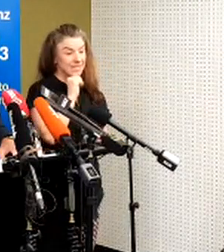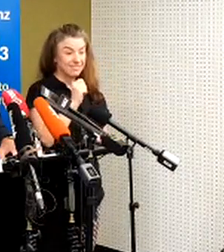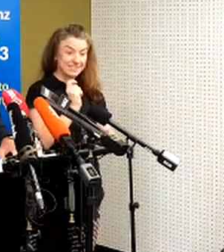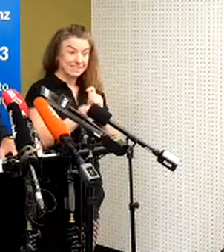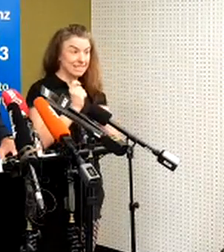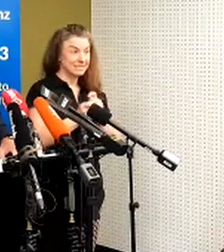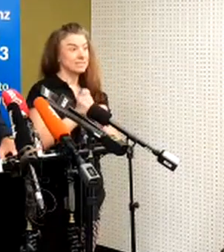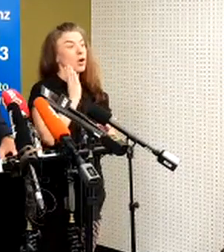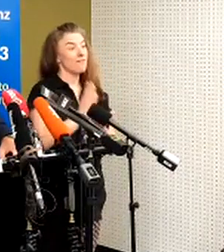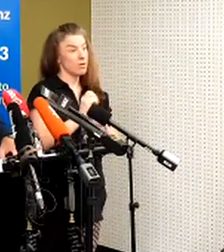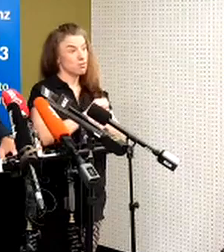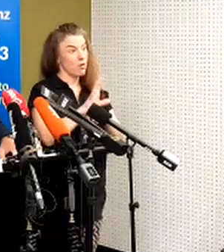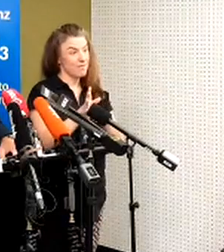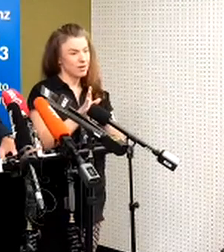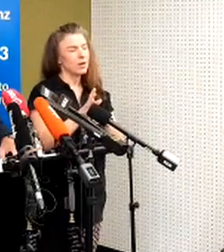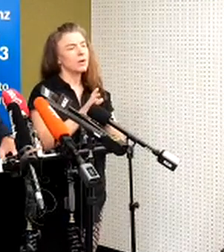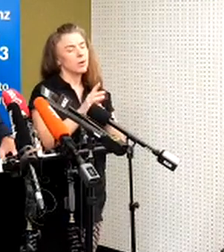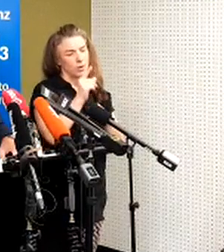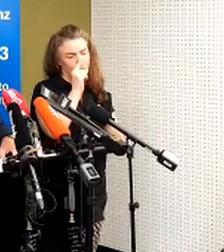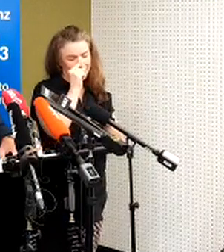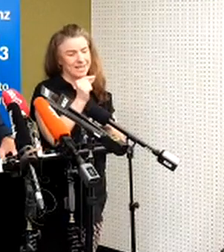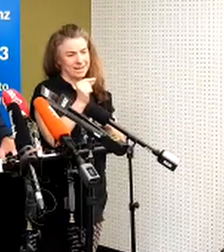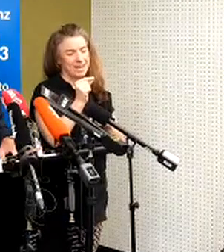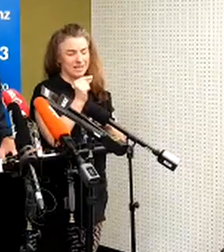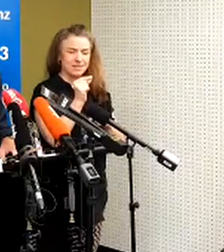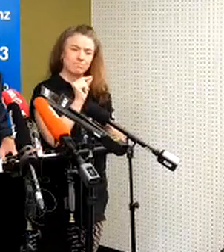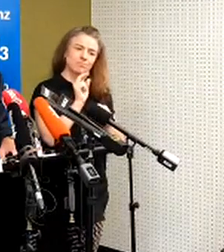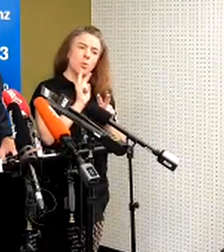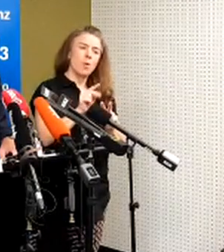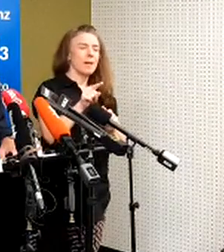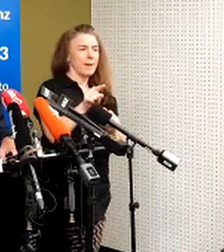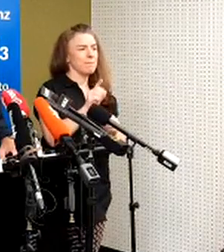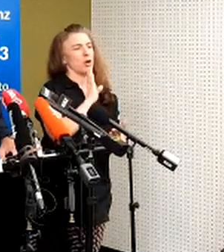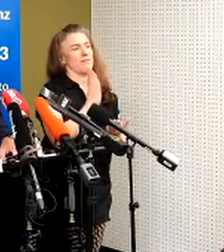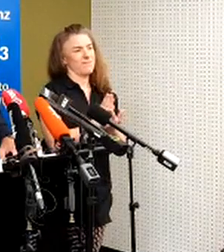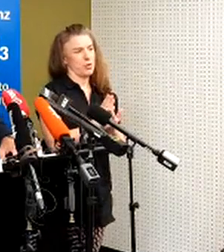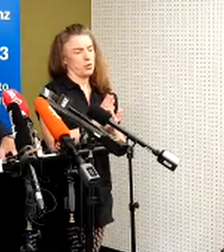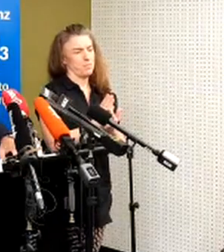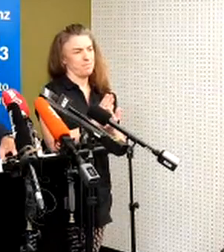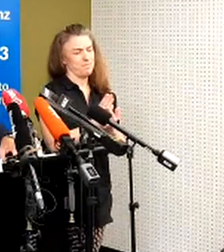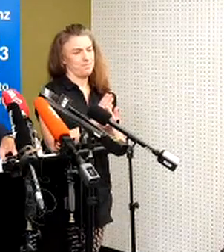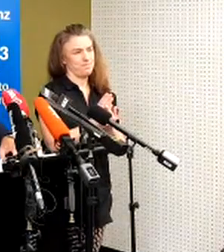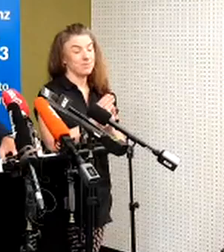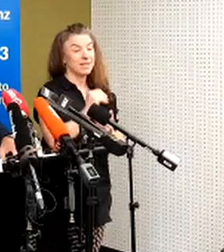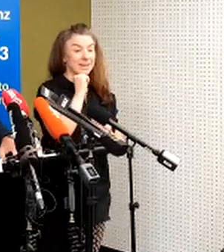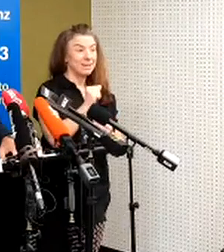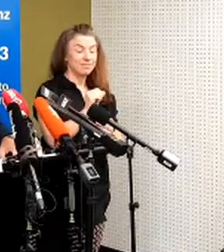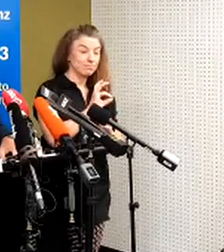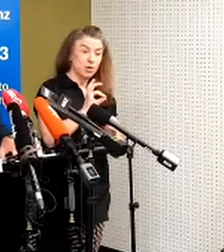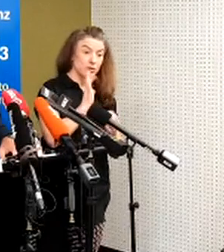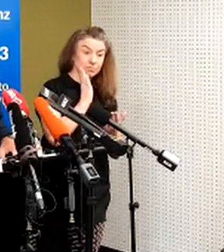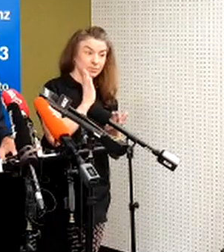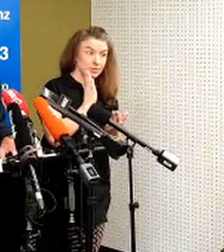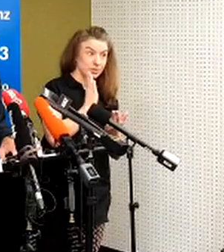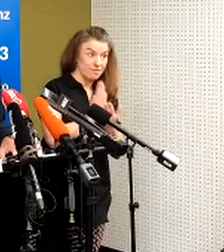result is positive, we will be able to consider him then a confirmed case. If it is negative, we will